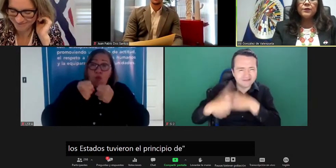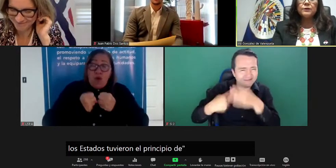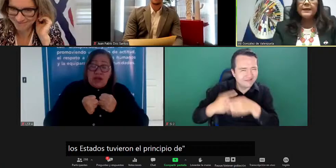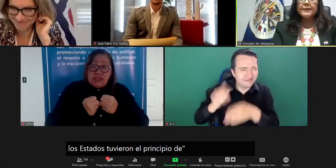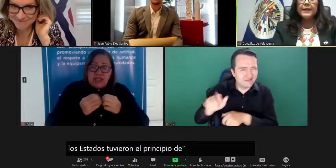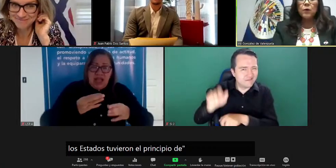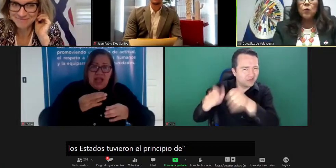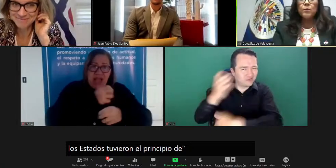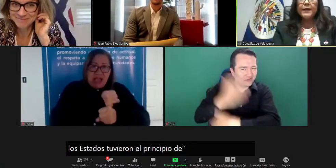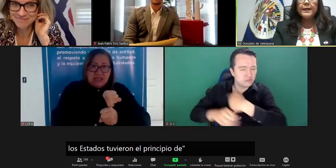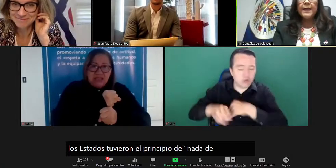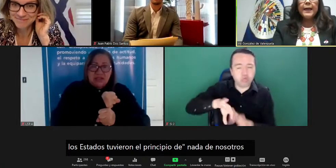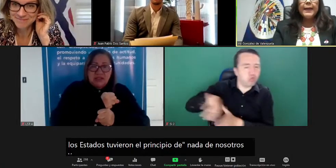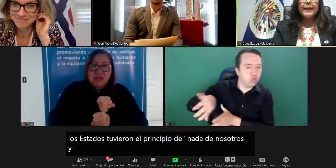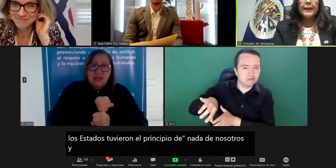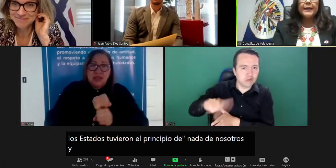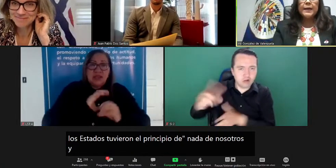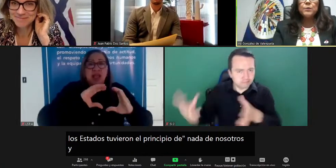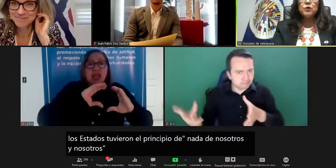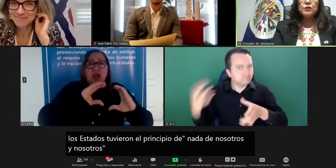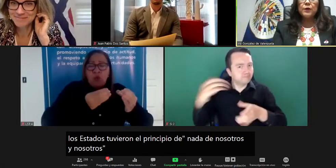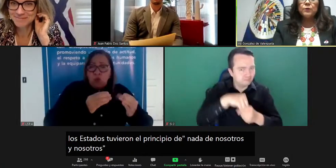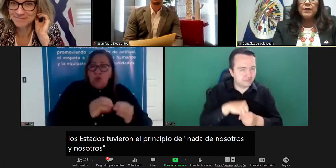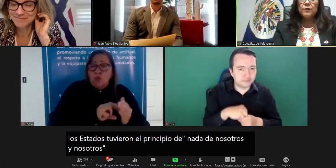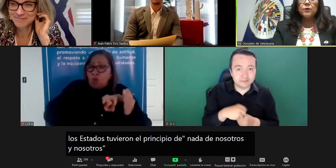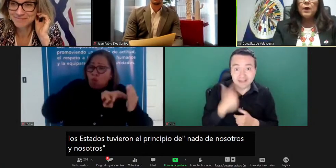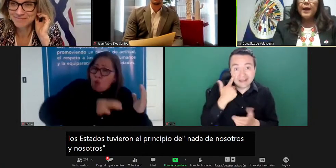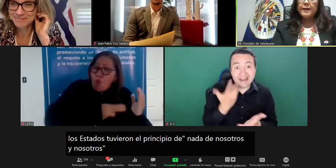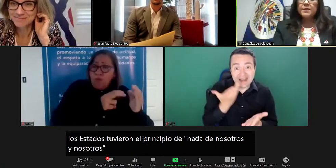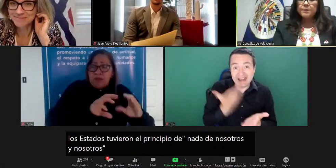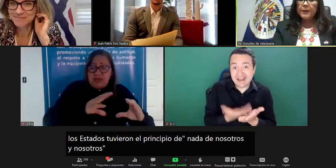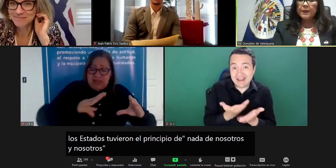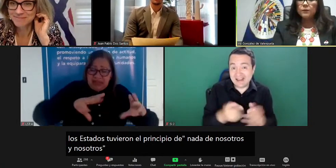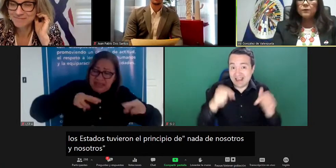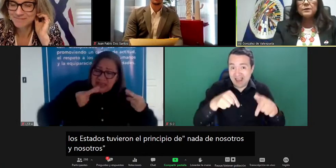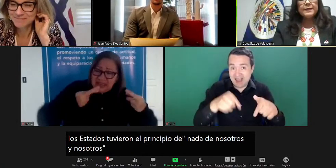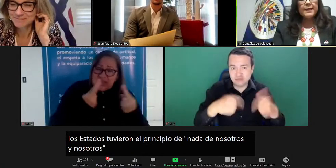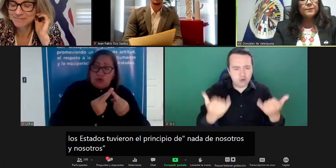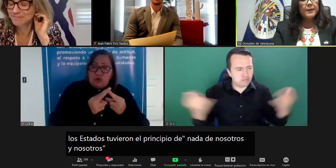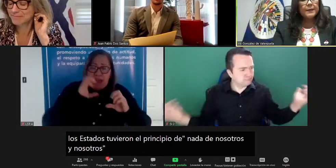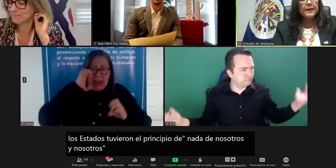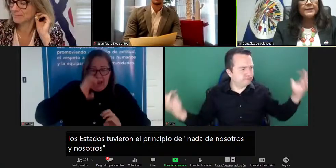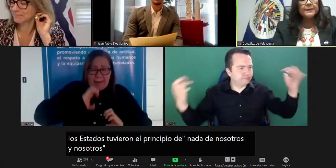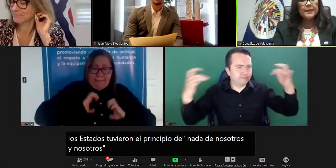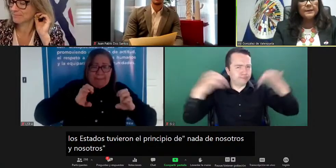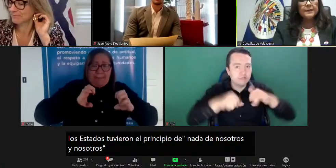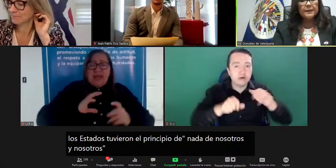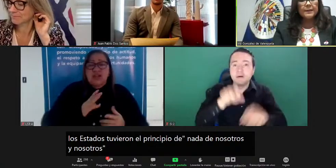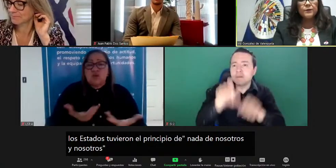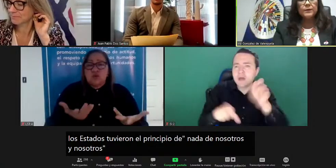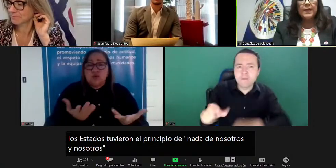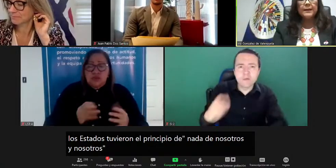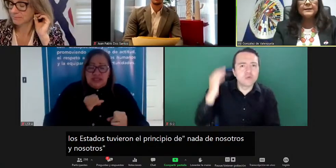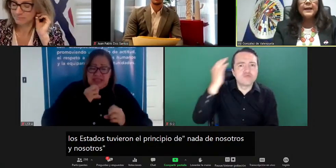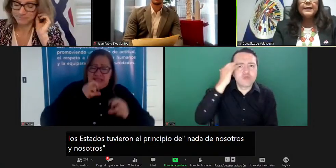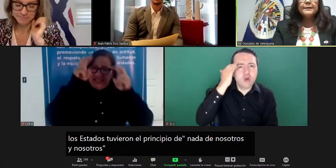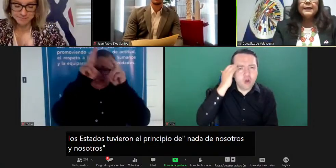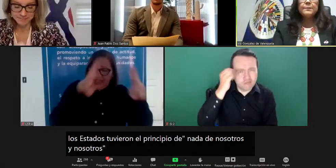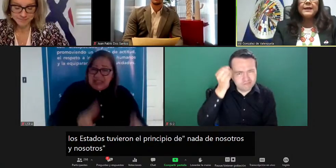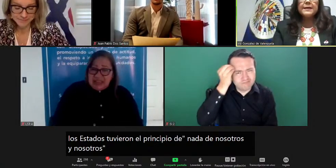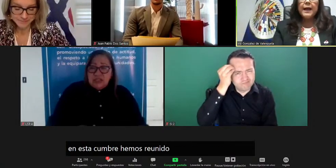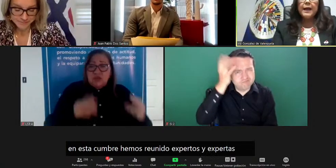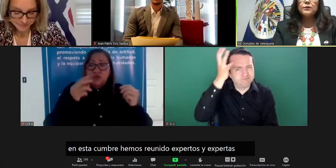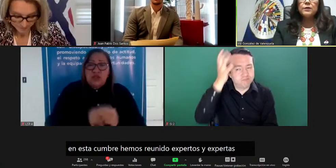we've joined the efforts for carrying out this summit in which we have gathered